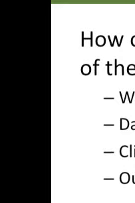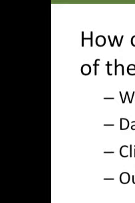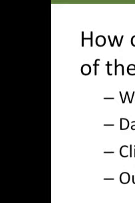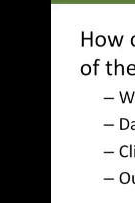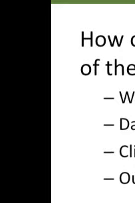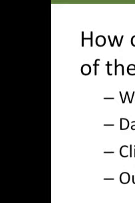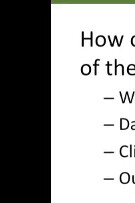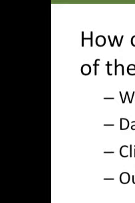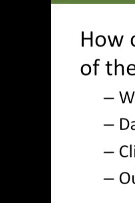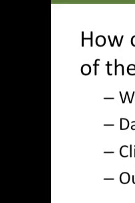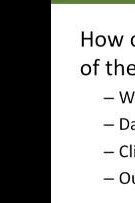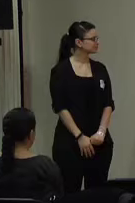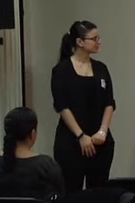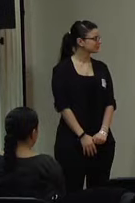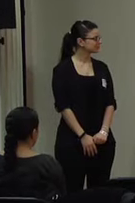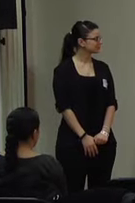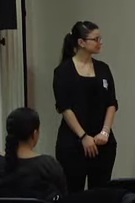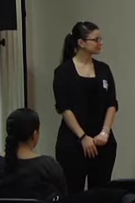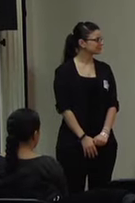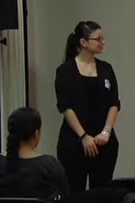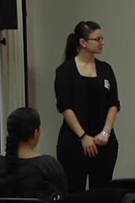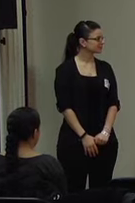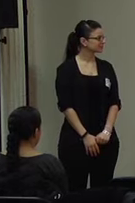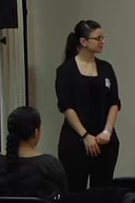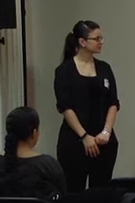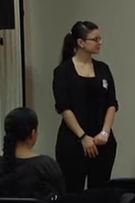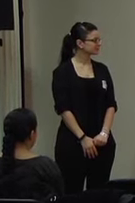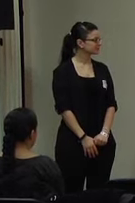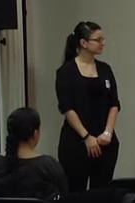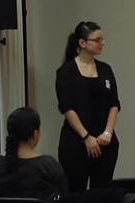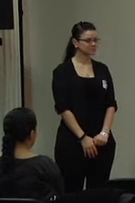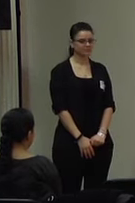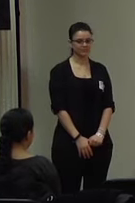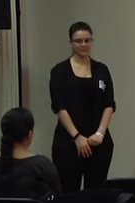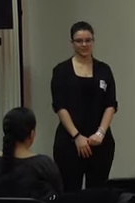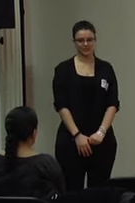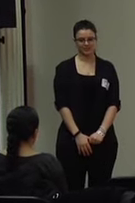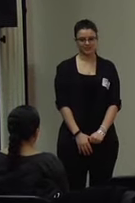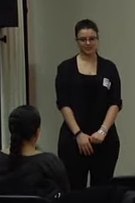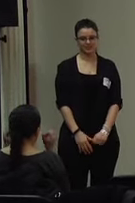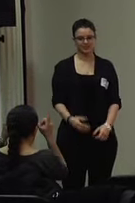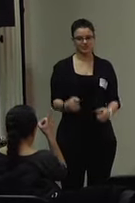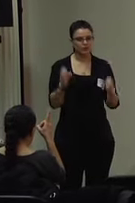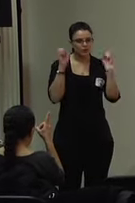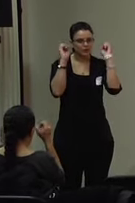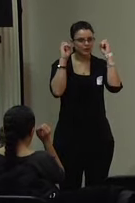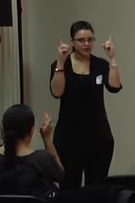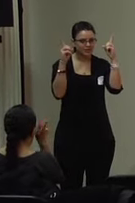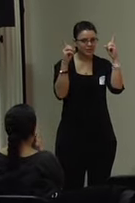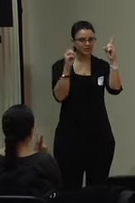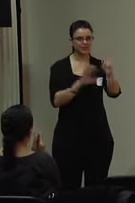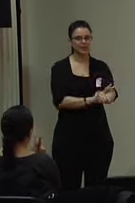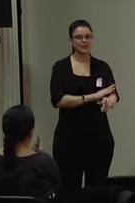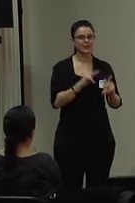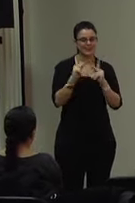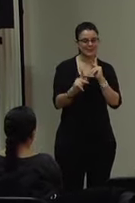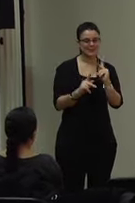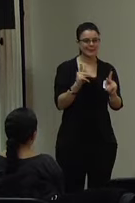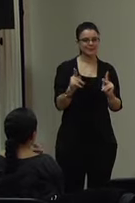plant-based diet? What can you do? What we can do is really educate people and share how delicious these